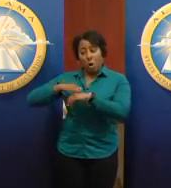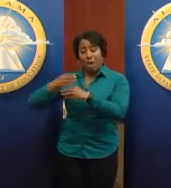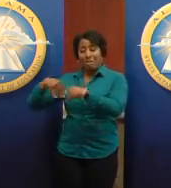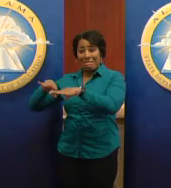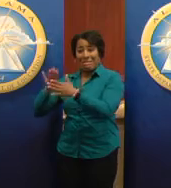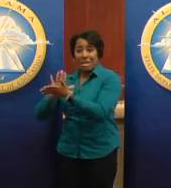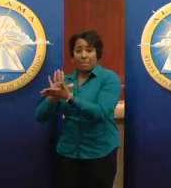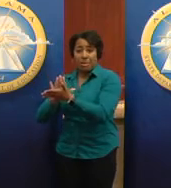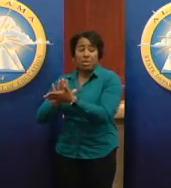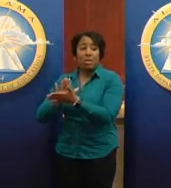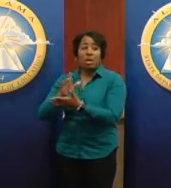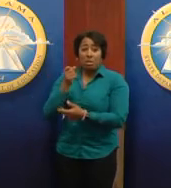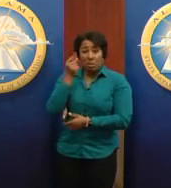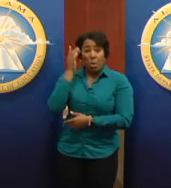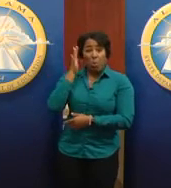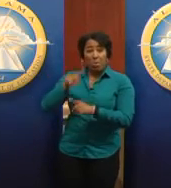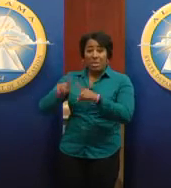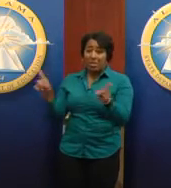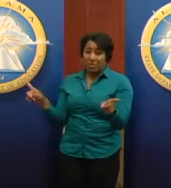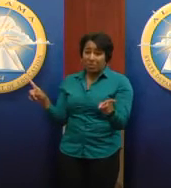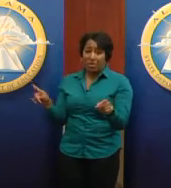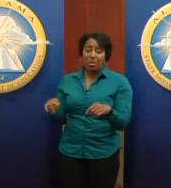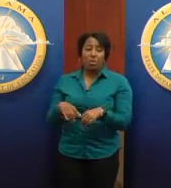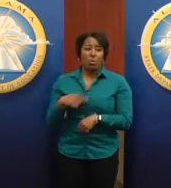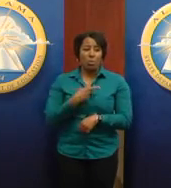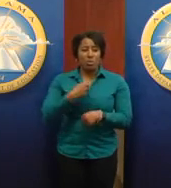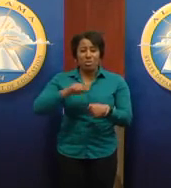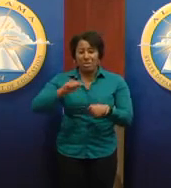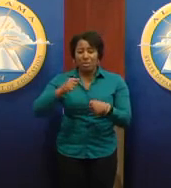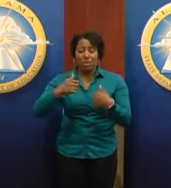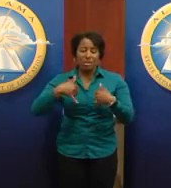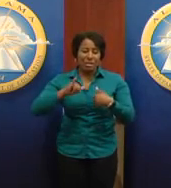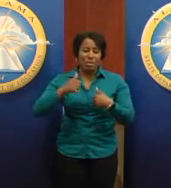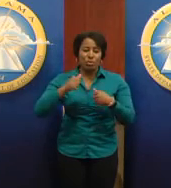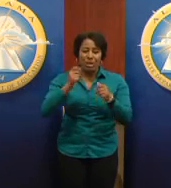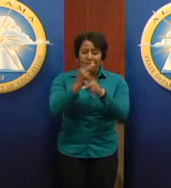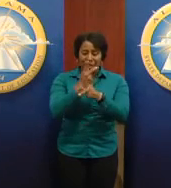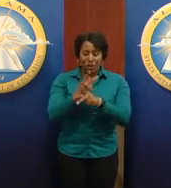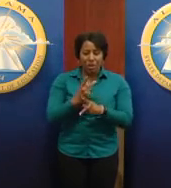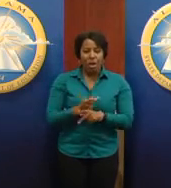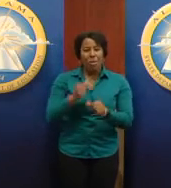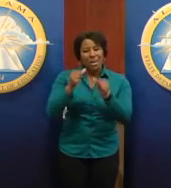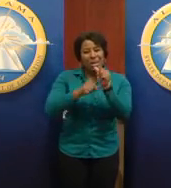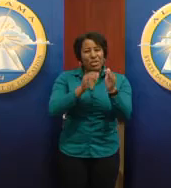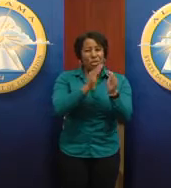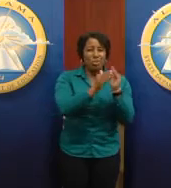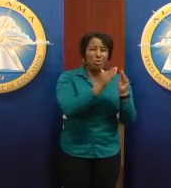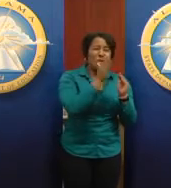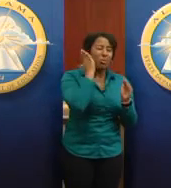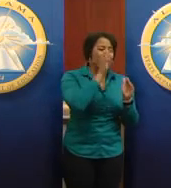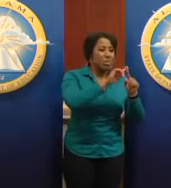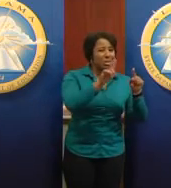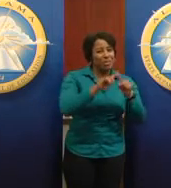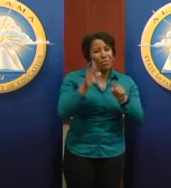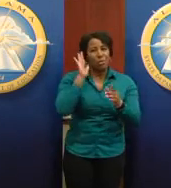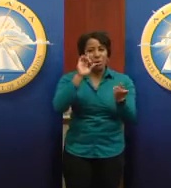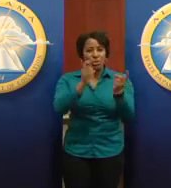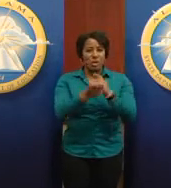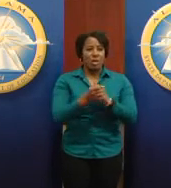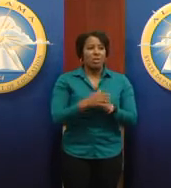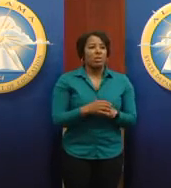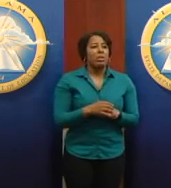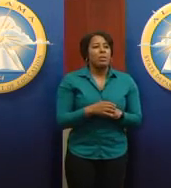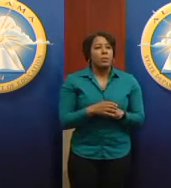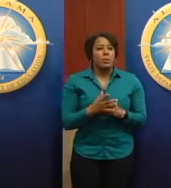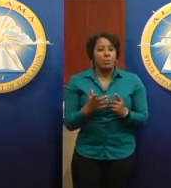will look different. And we're still working through some of those. And again, it may change from community to community. So for instance, I'm going to pick some